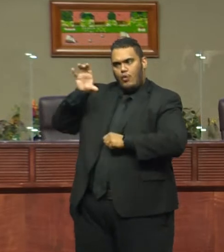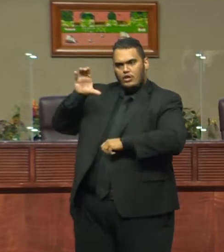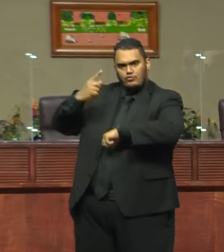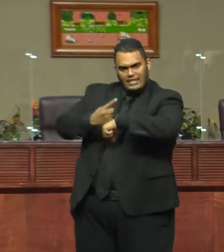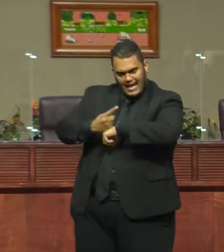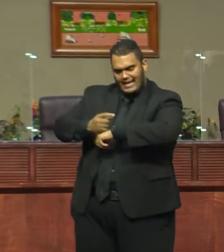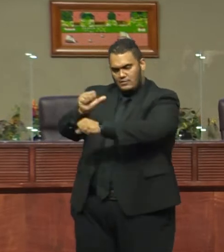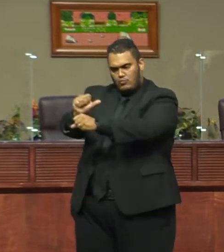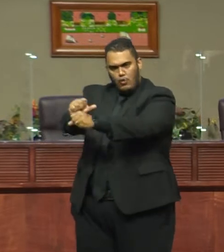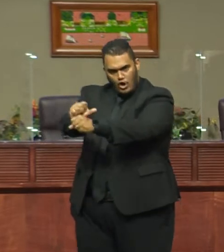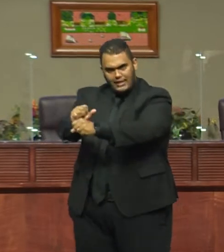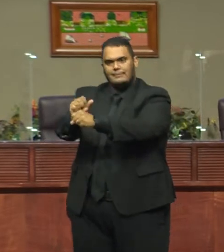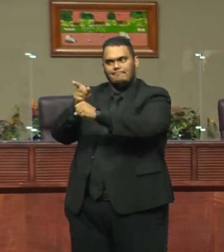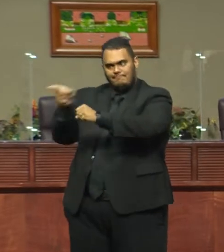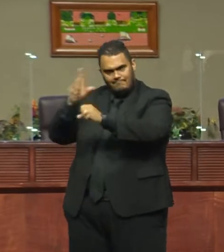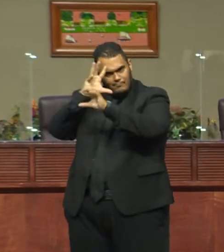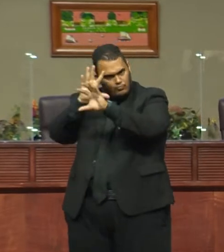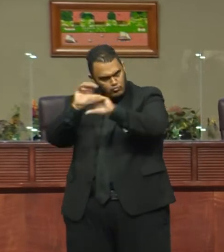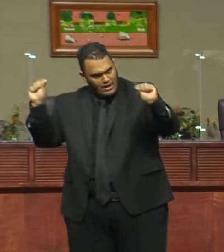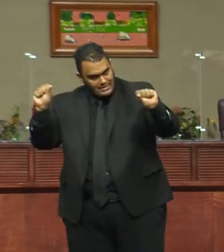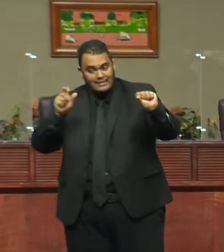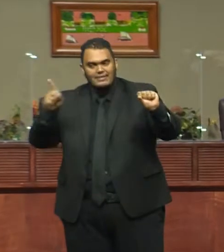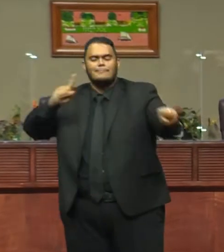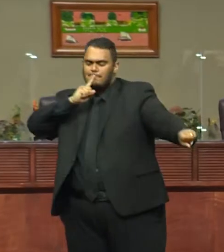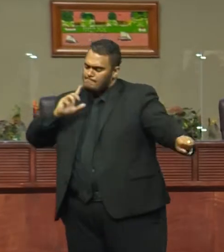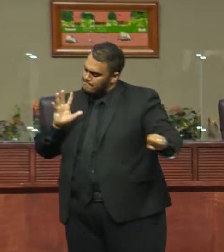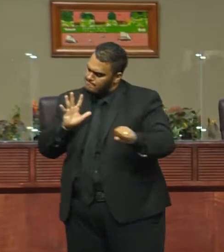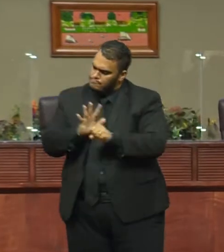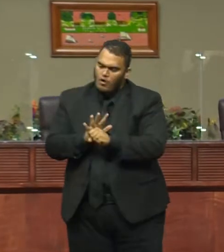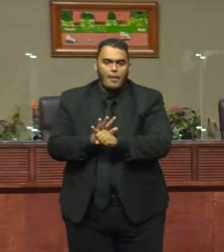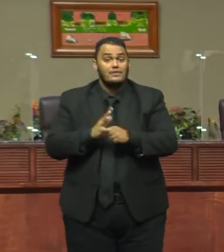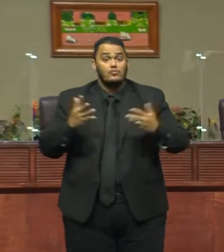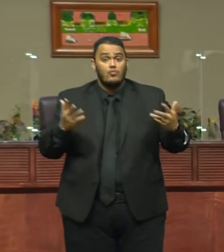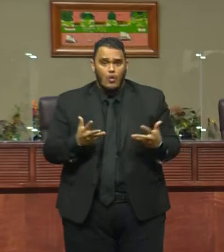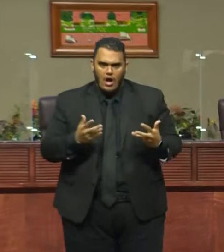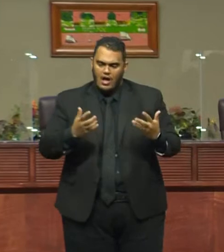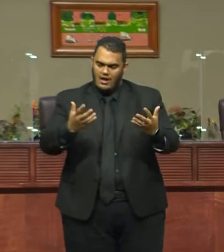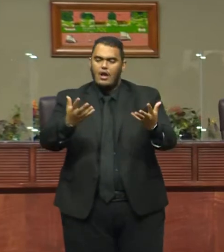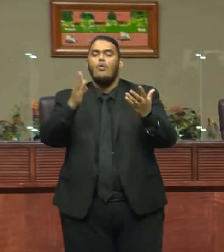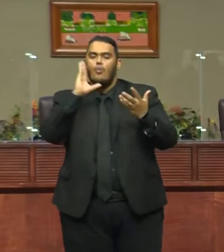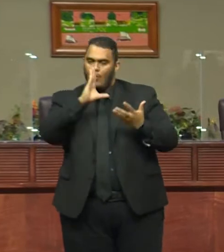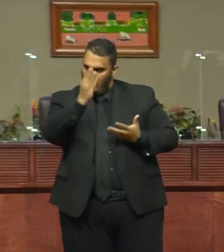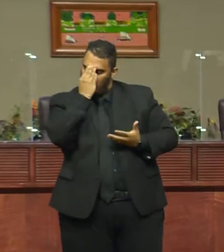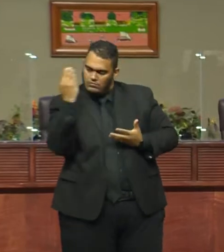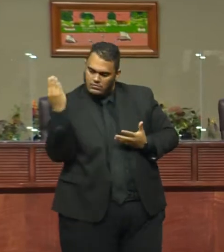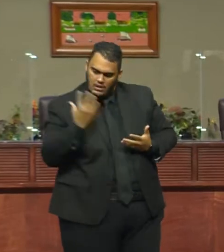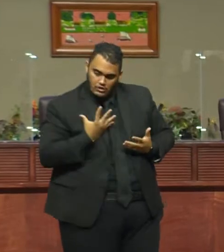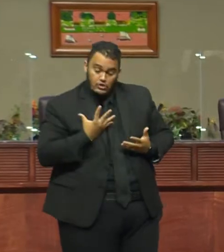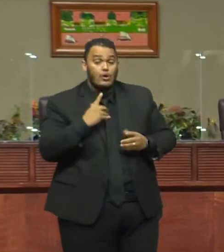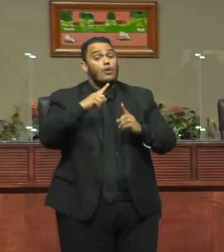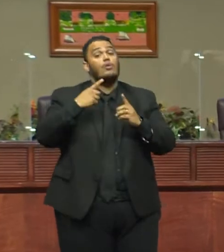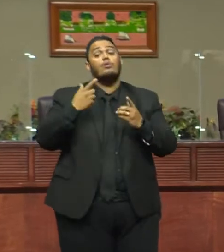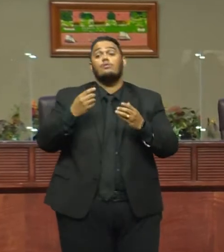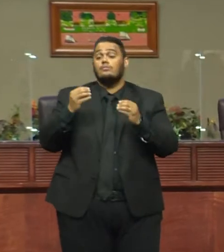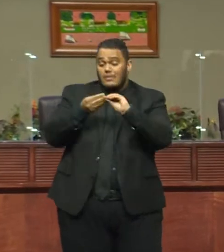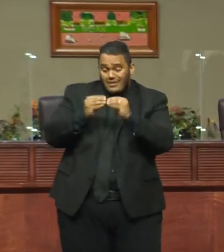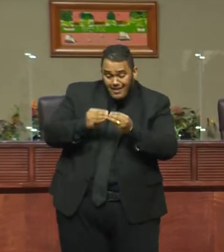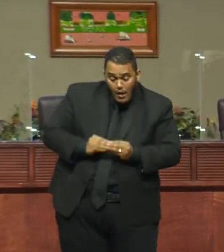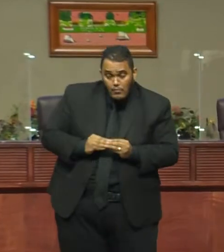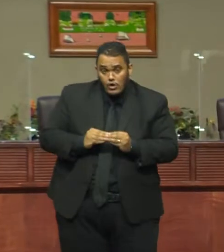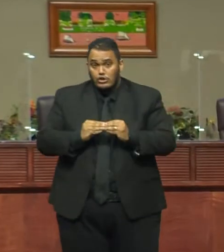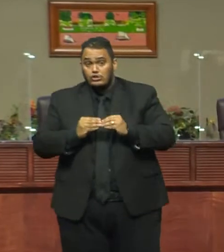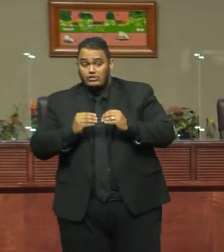supply. Again, they promised more visibility and predictability of when the supply and inventory will be